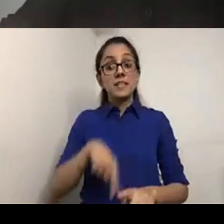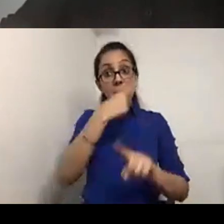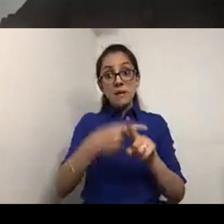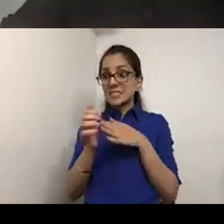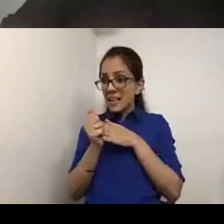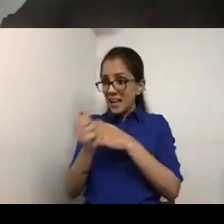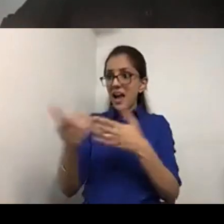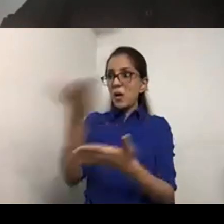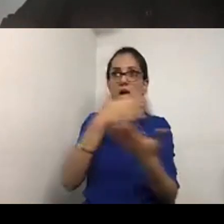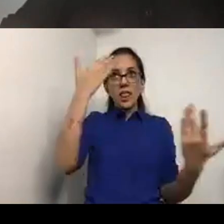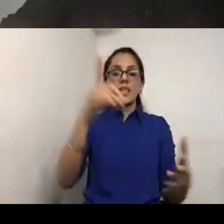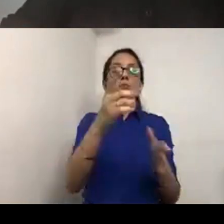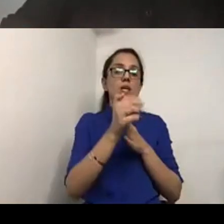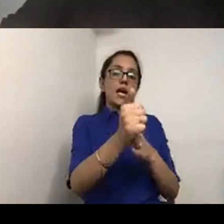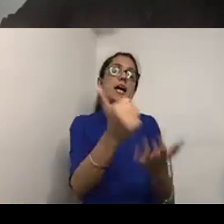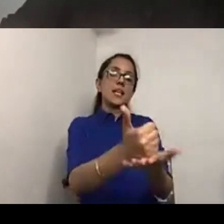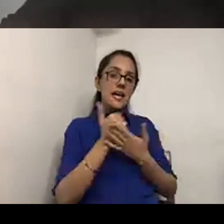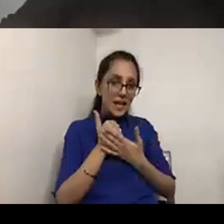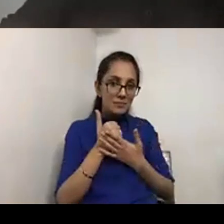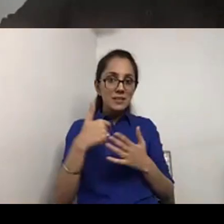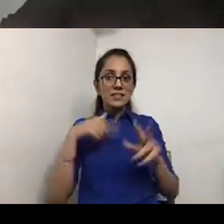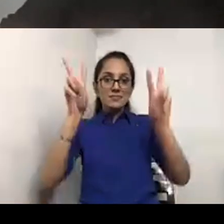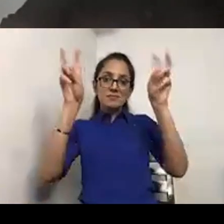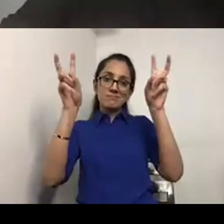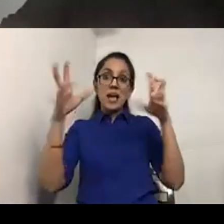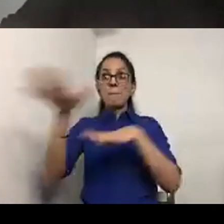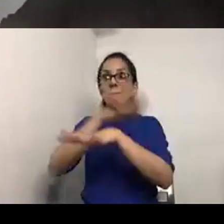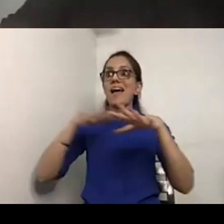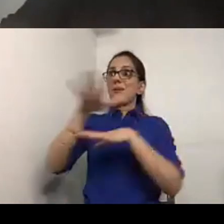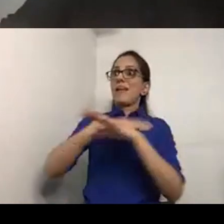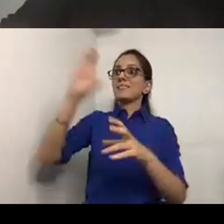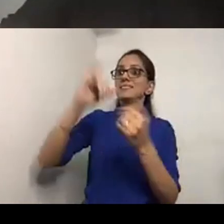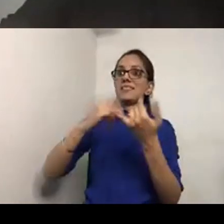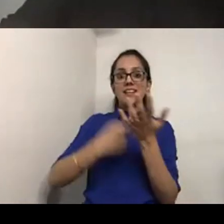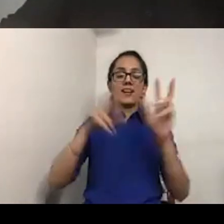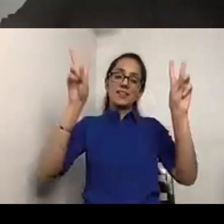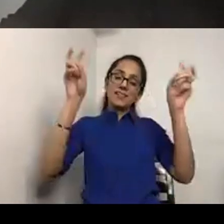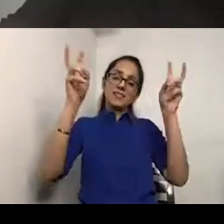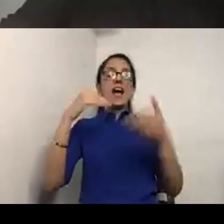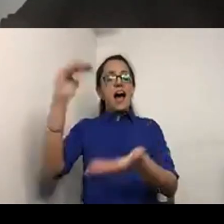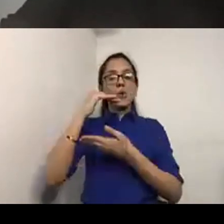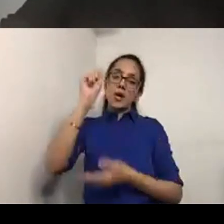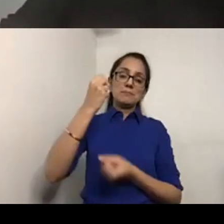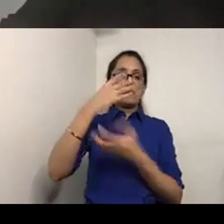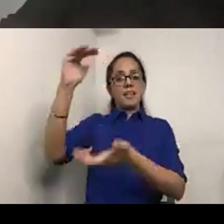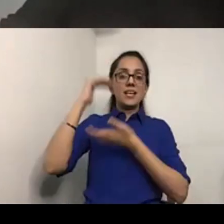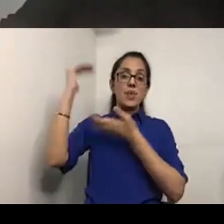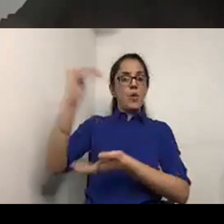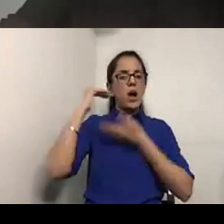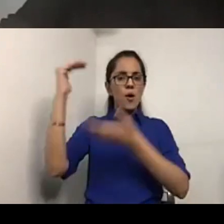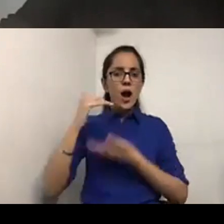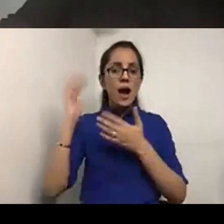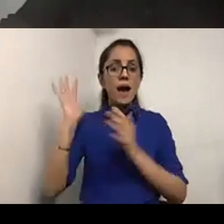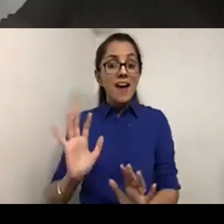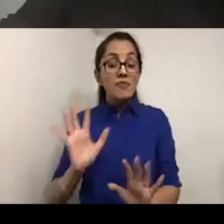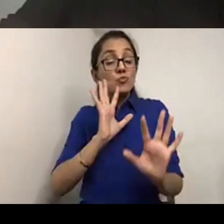people like us to make our so-called big plans for CSR while we win many awards on how to make